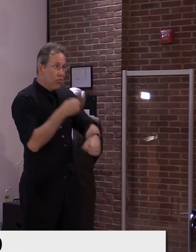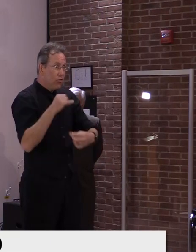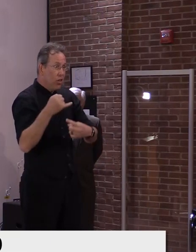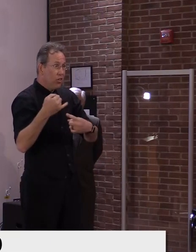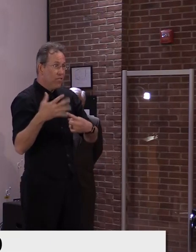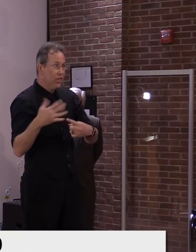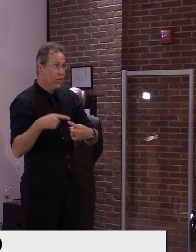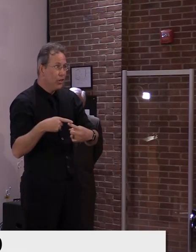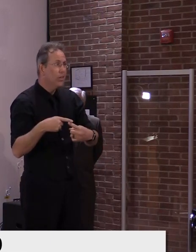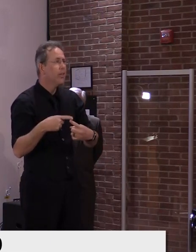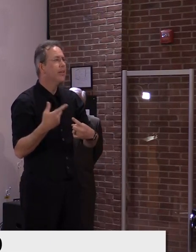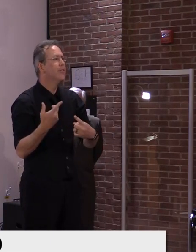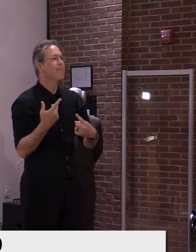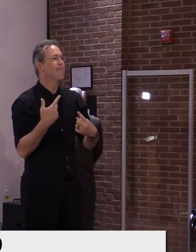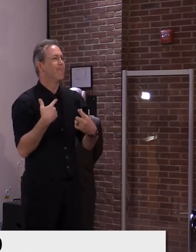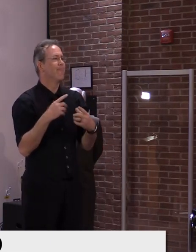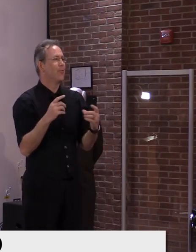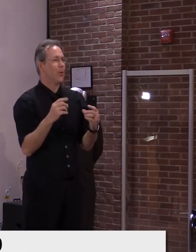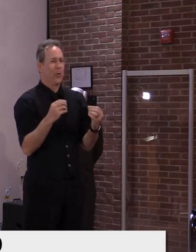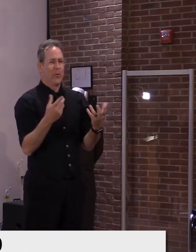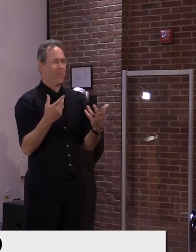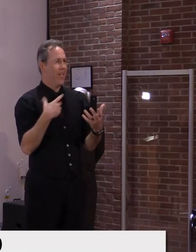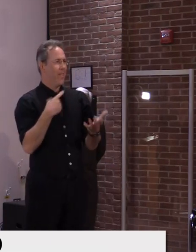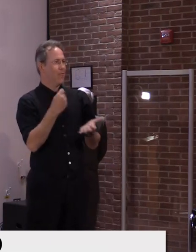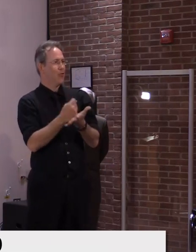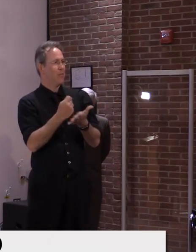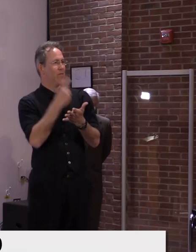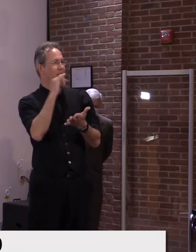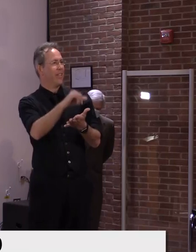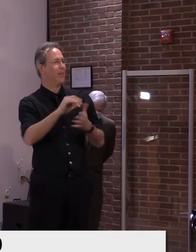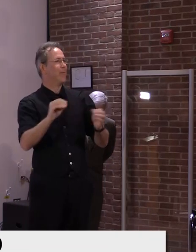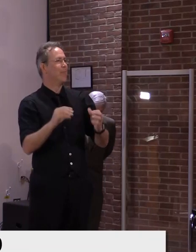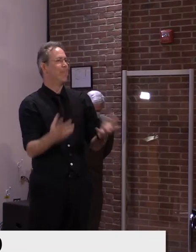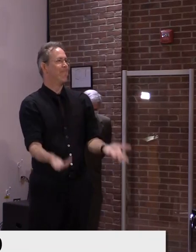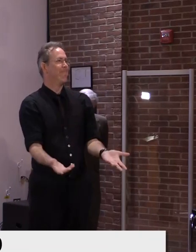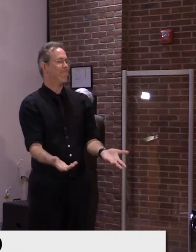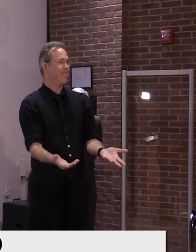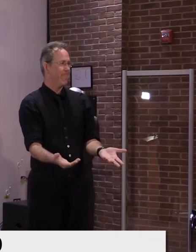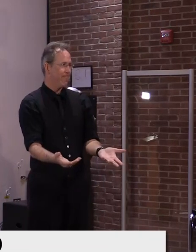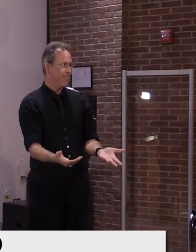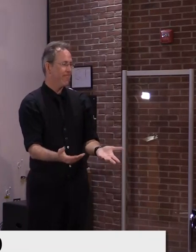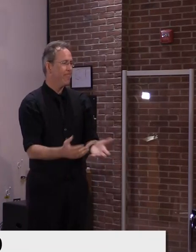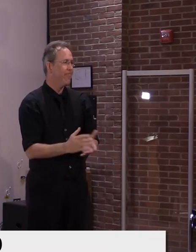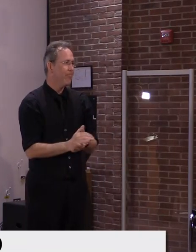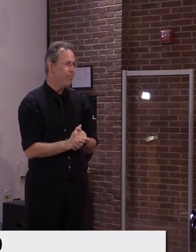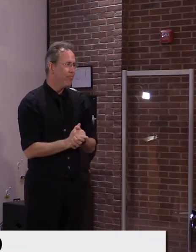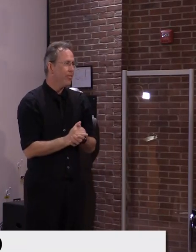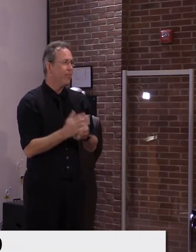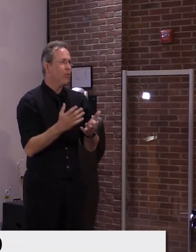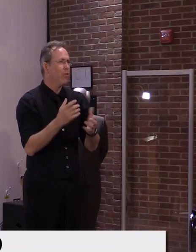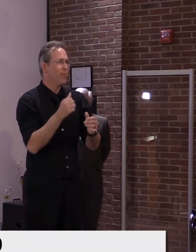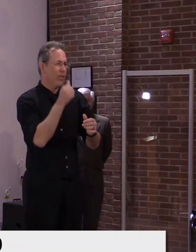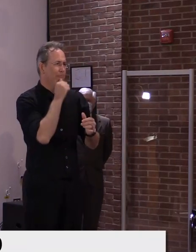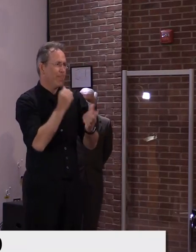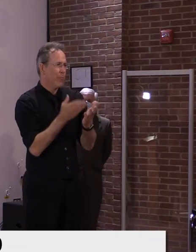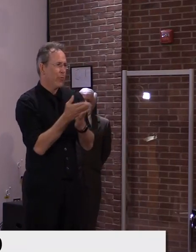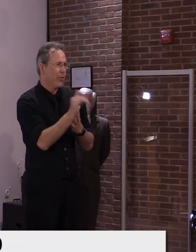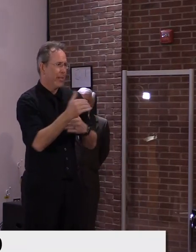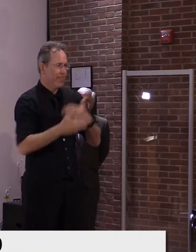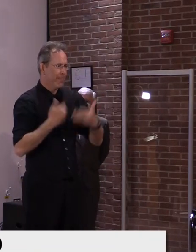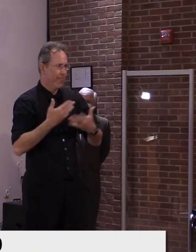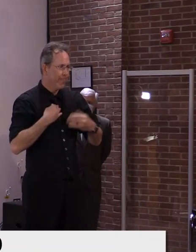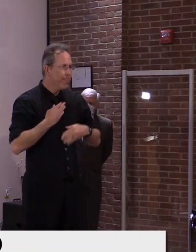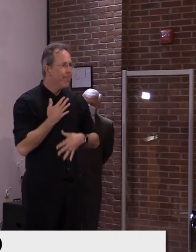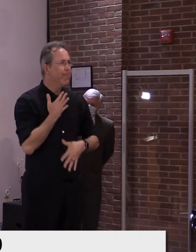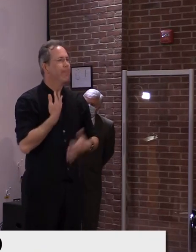this or that, or do something in your lifestyle, this direction or that direction, because we really don't know enough about it